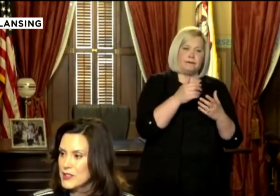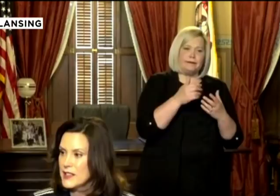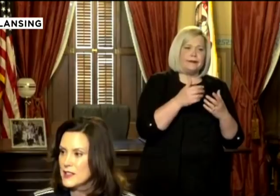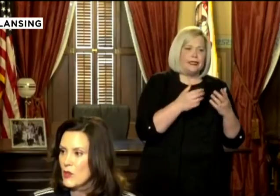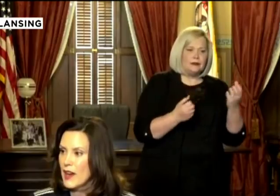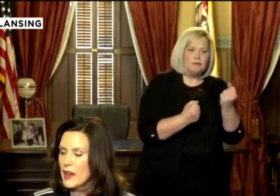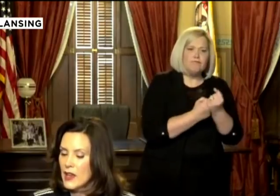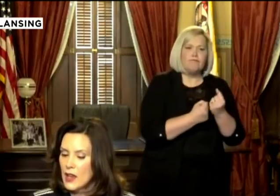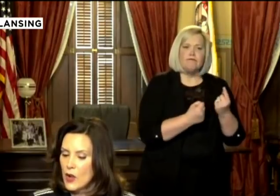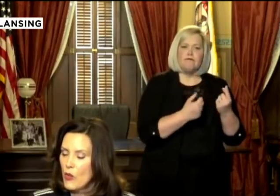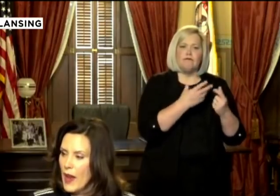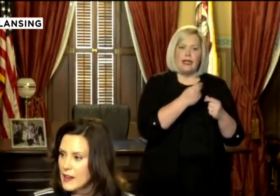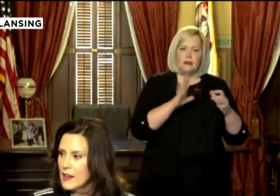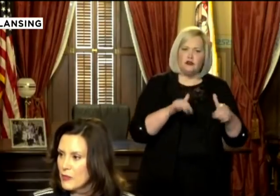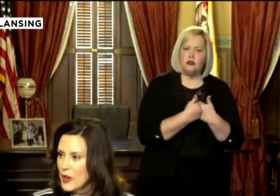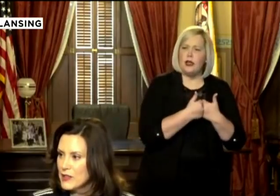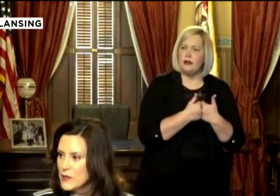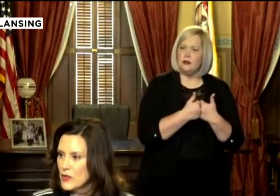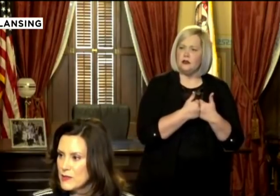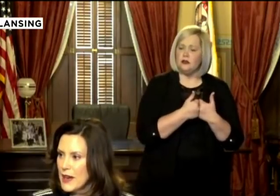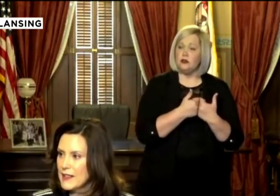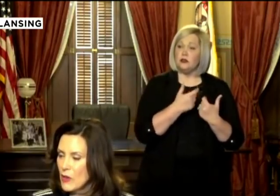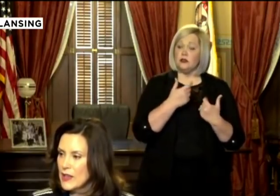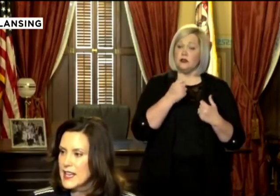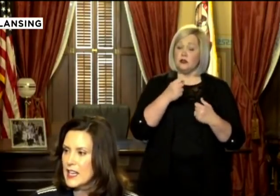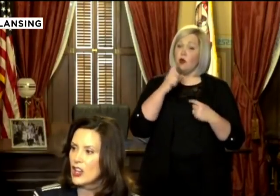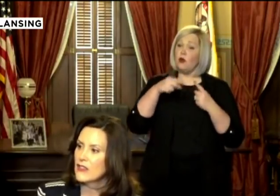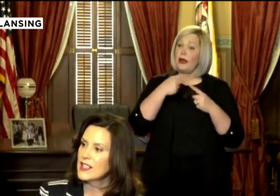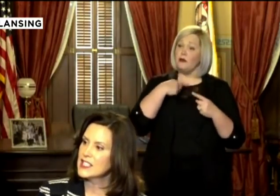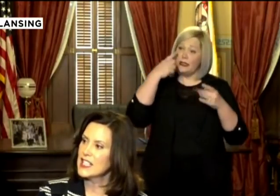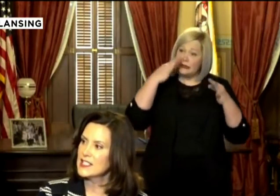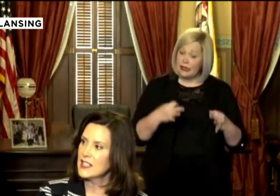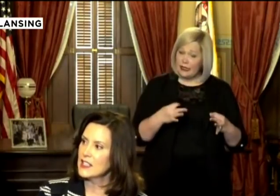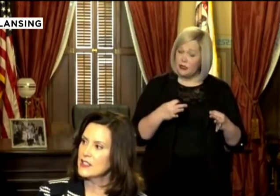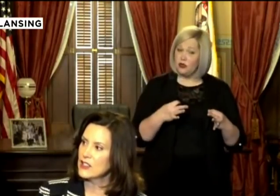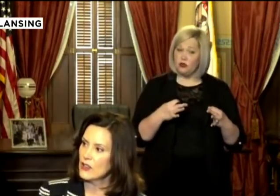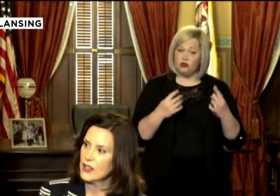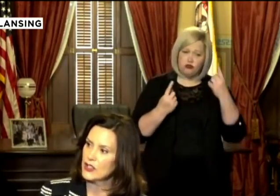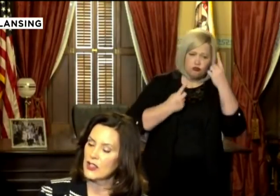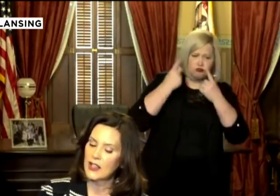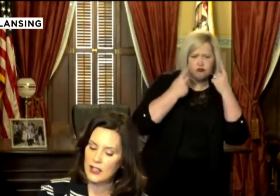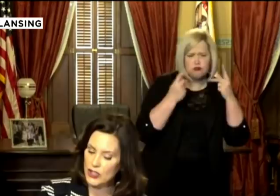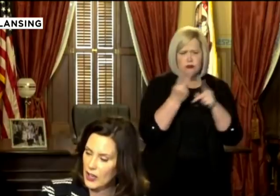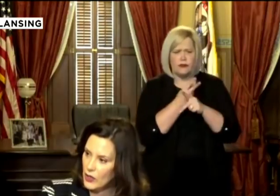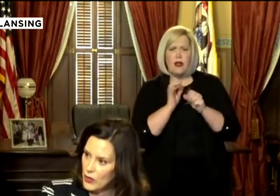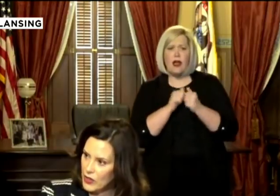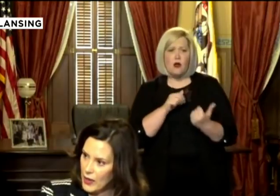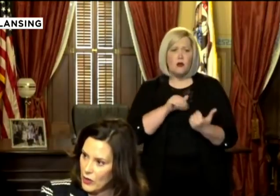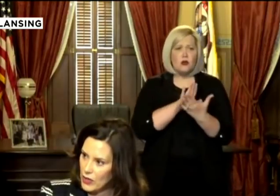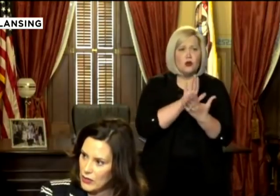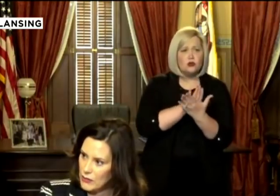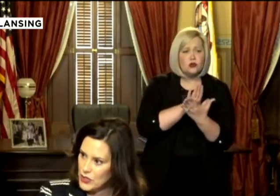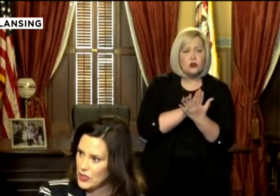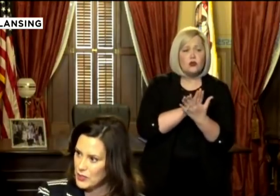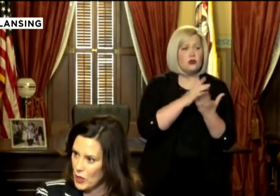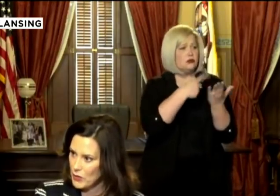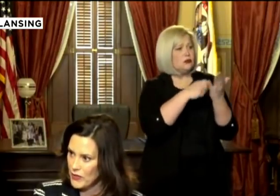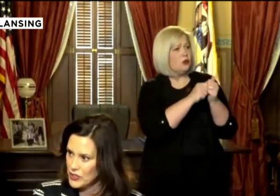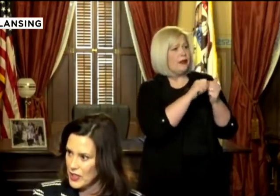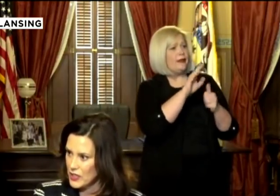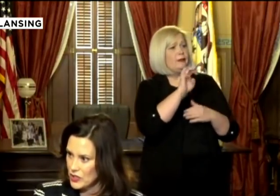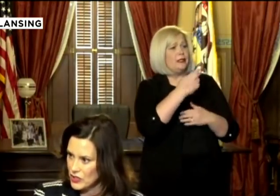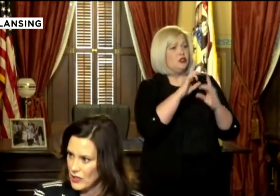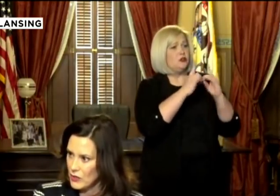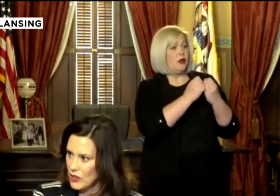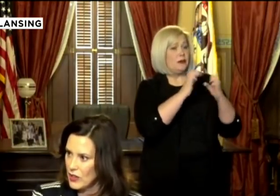challenges. And that's precisely why when a pronouncement was made that we'd taken all of these things into consideration, talking with our Michigan